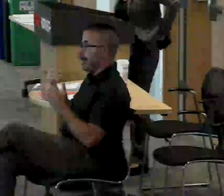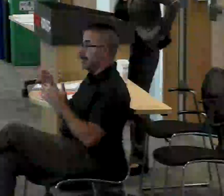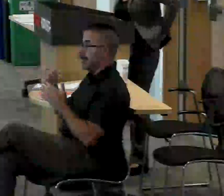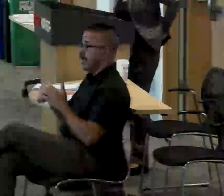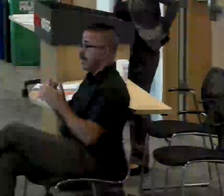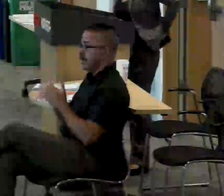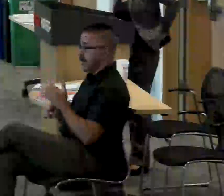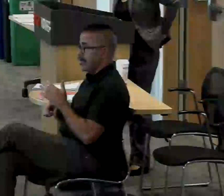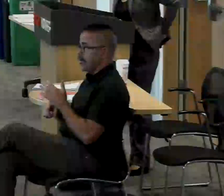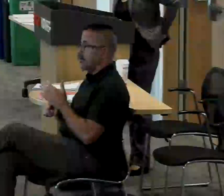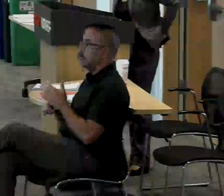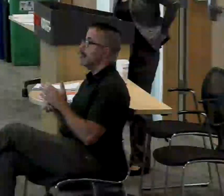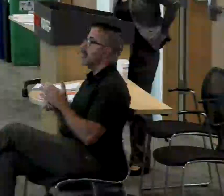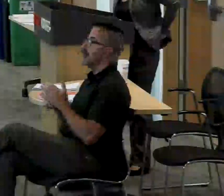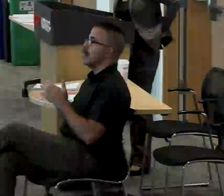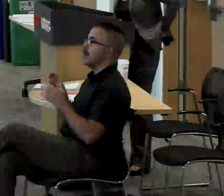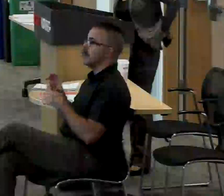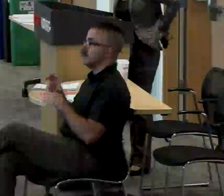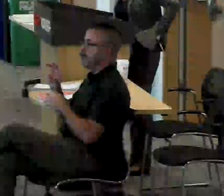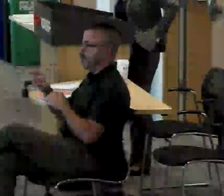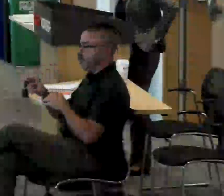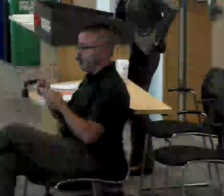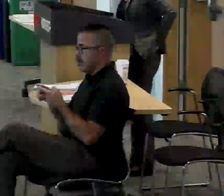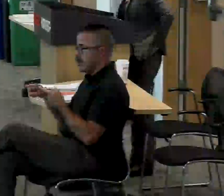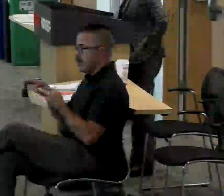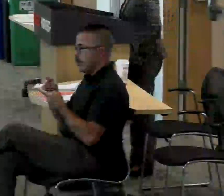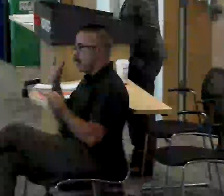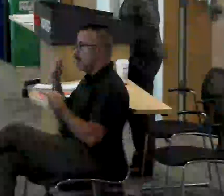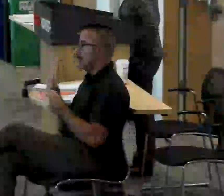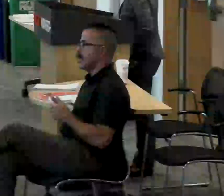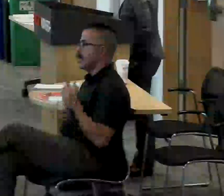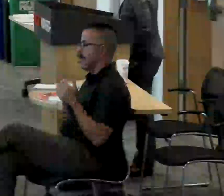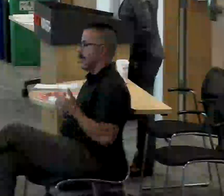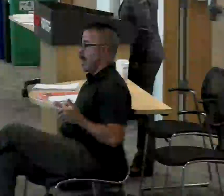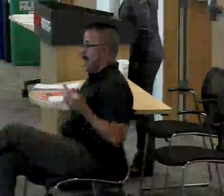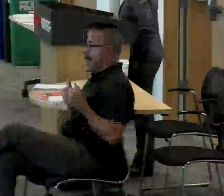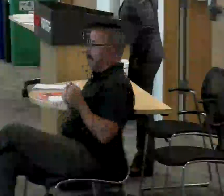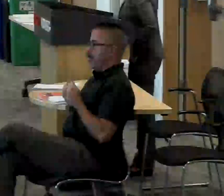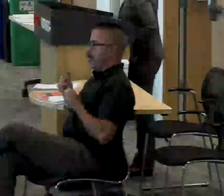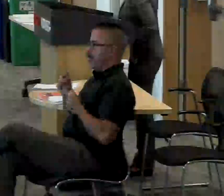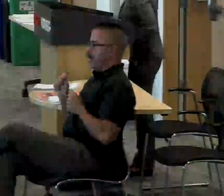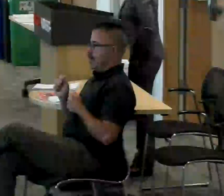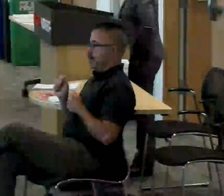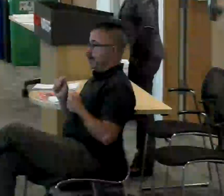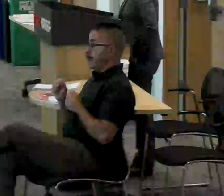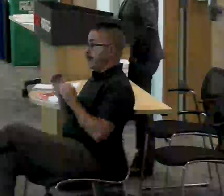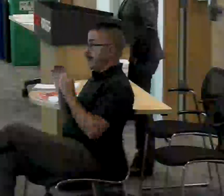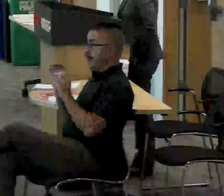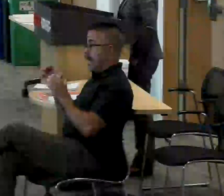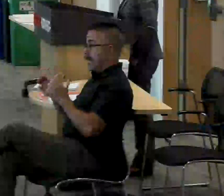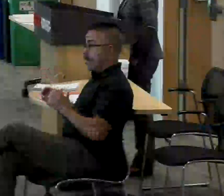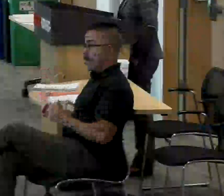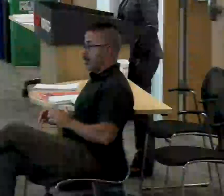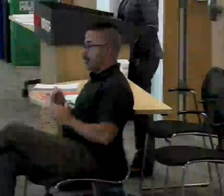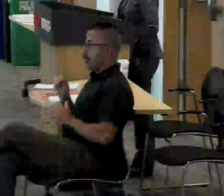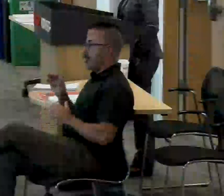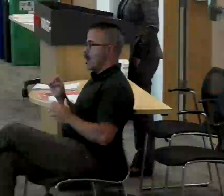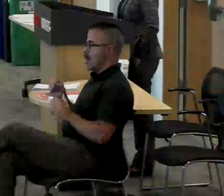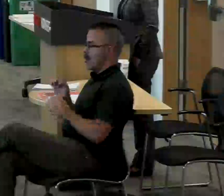a result of living a life with disabilities. The categories are laid out in federal law, and as I mentioned, we